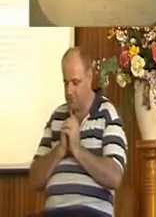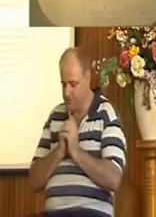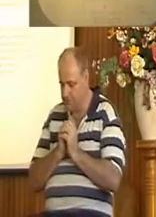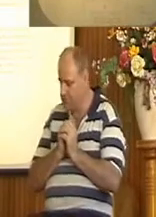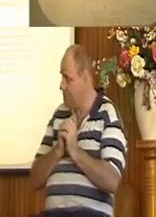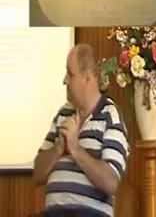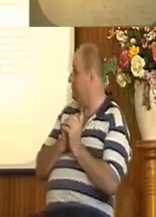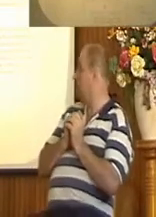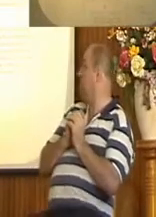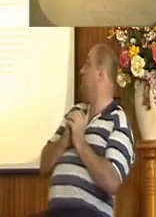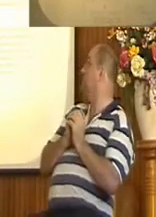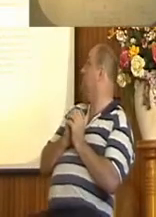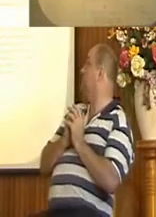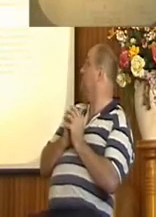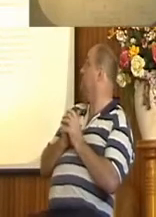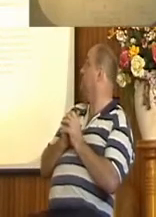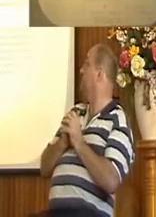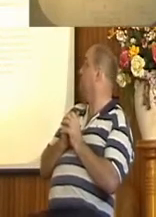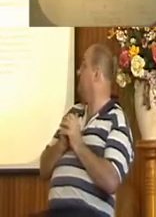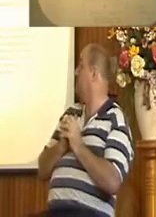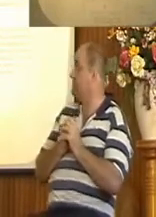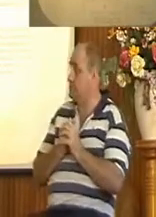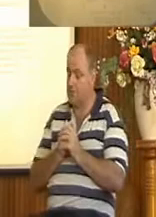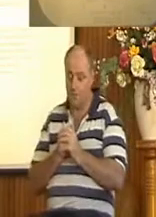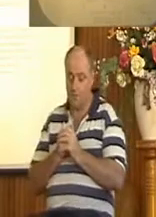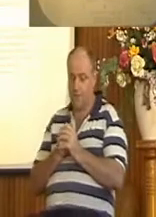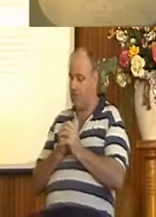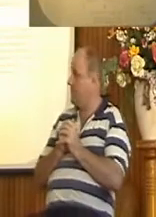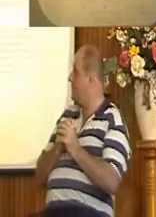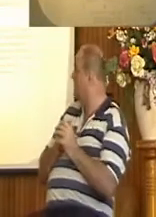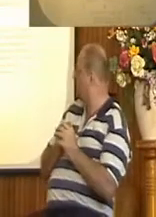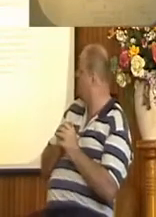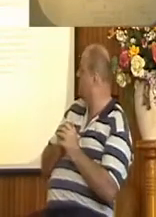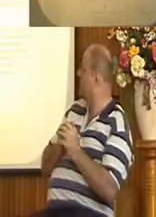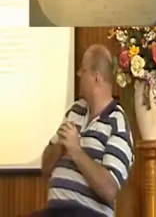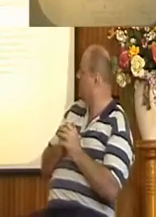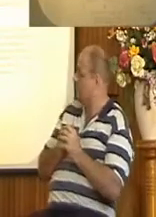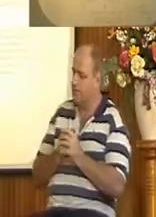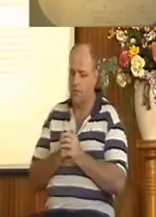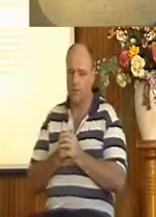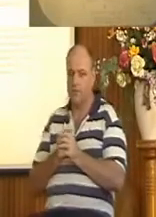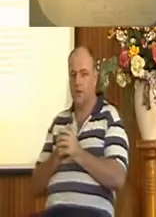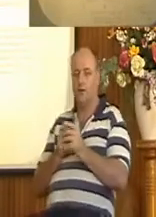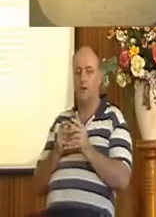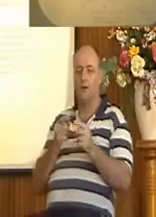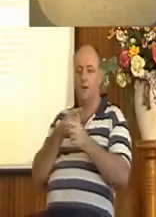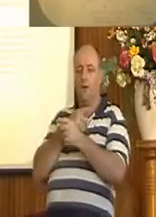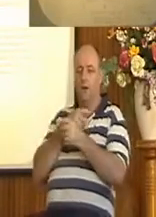confirmation. We don't want that. All the word means is establish. establishment, that's